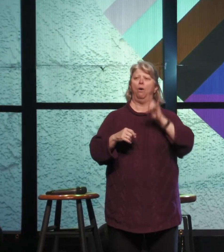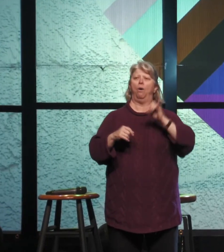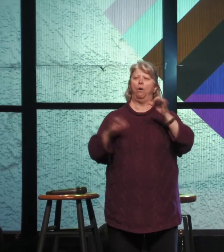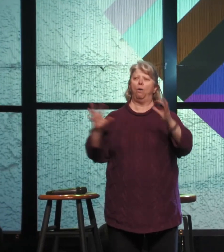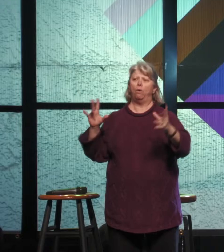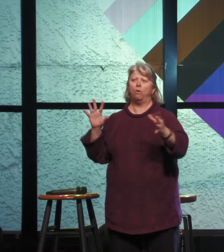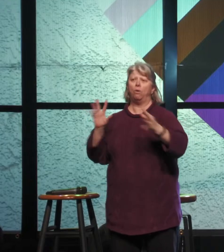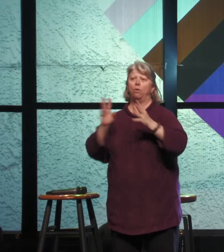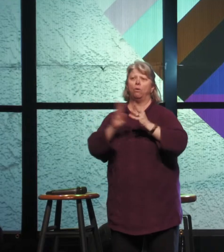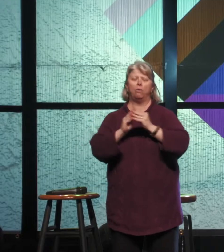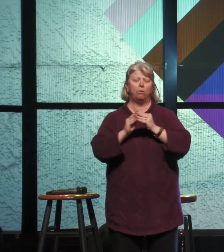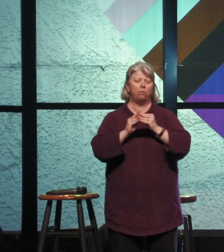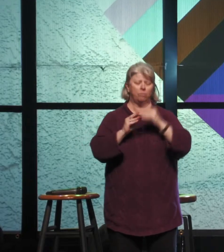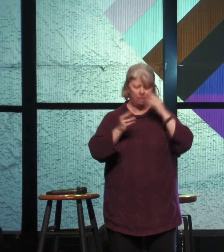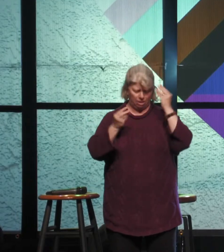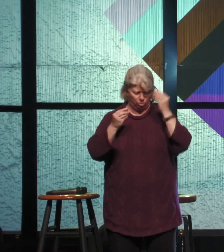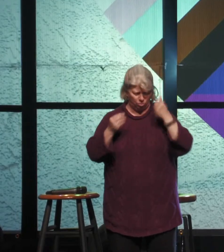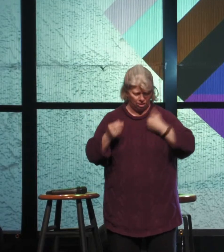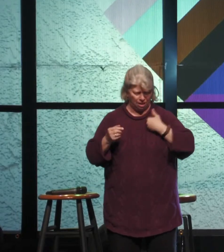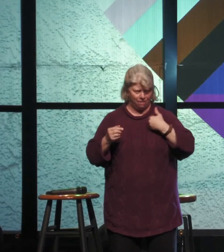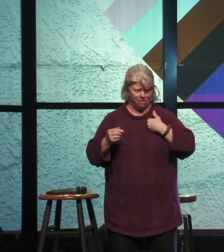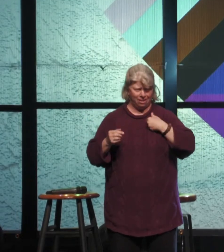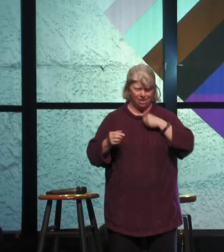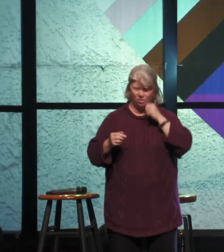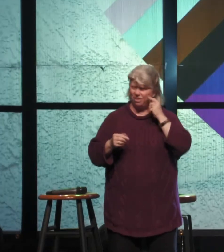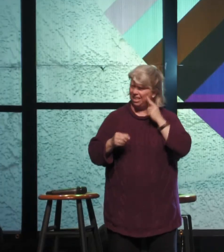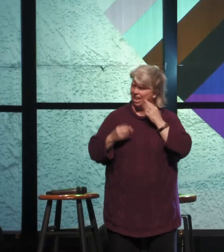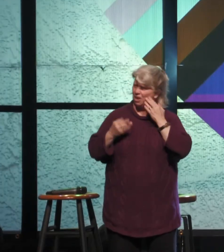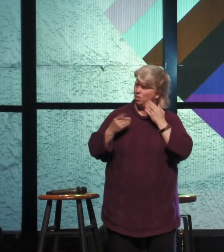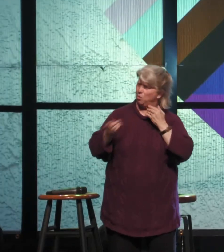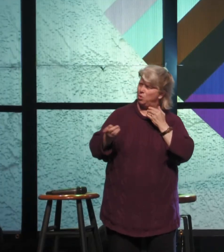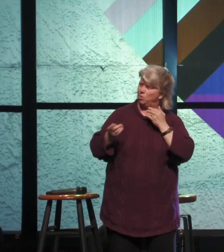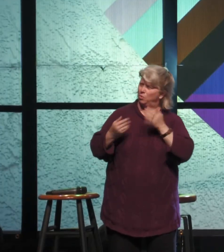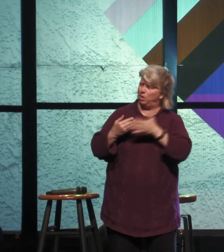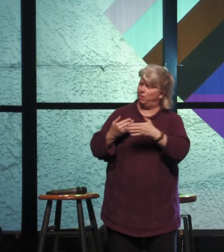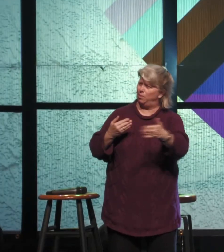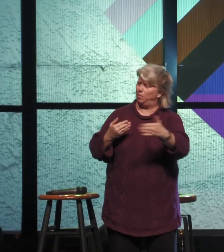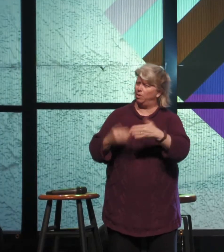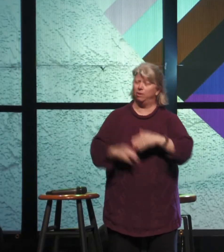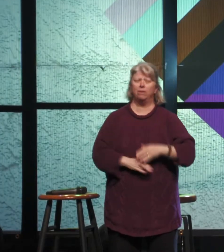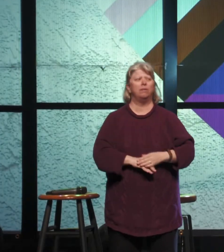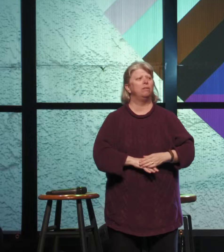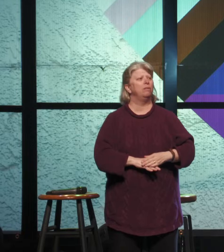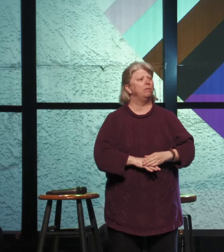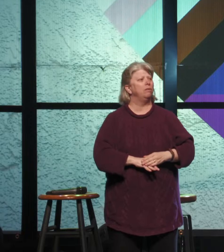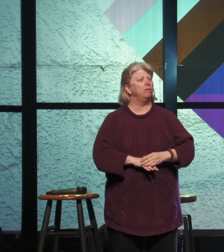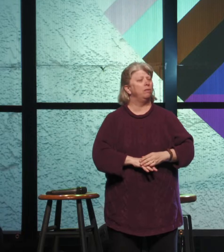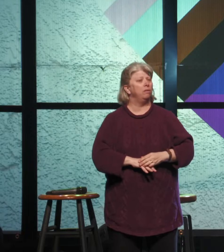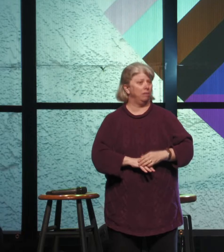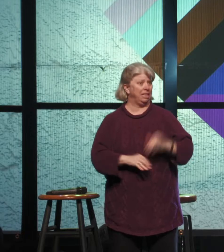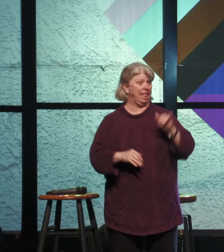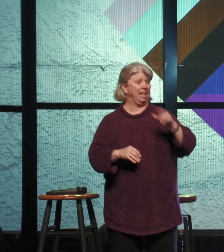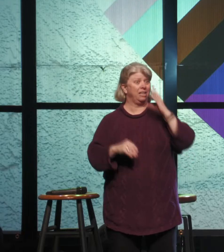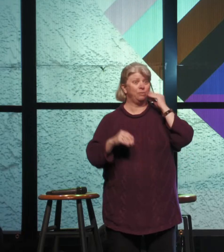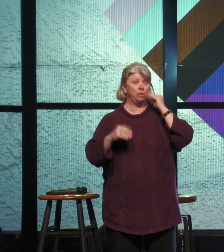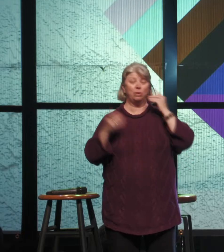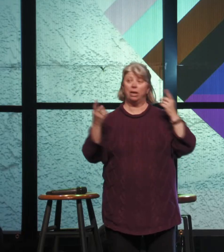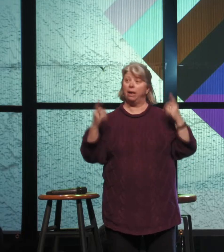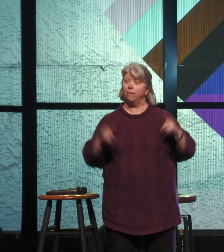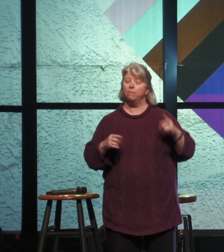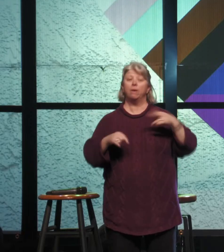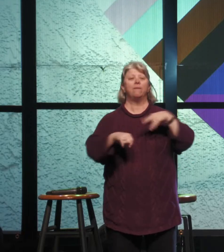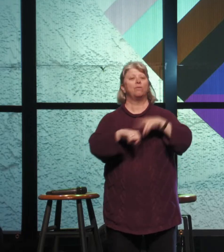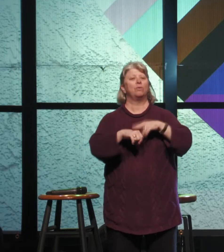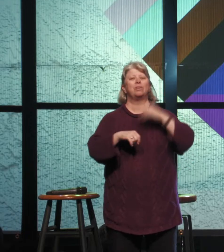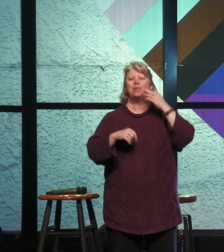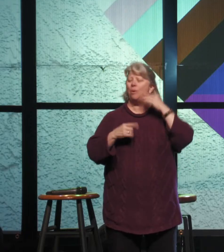culminated and all of a sudden we think to ourselves, I don't think I know you anymore. Right? Have you ever had that experience? Well, of course